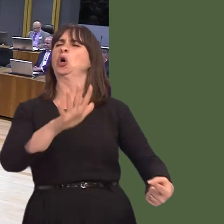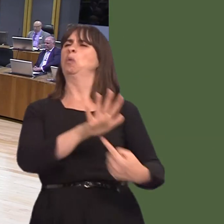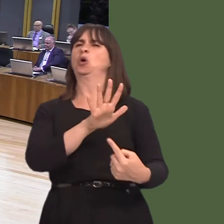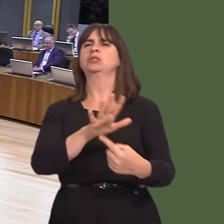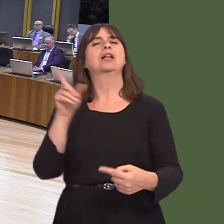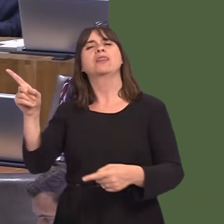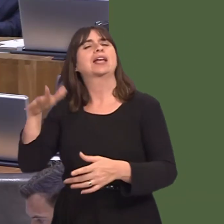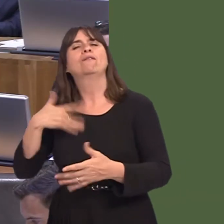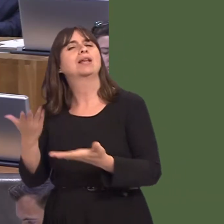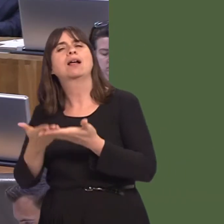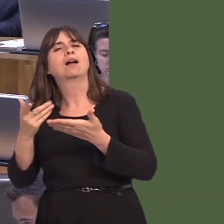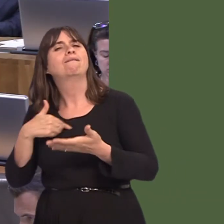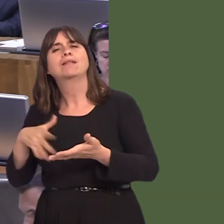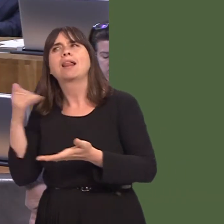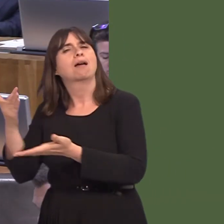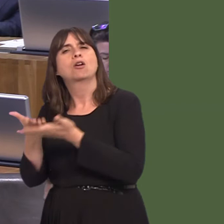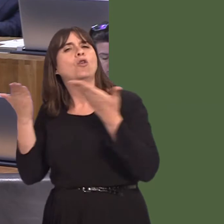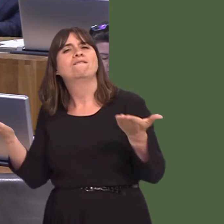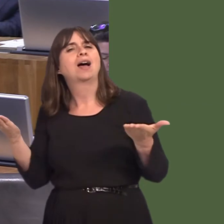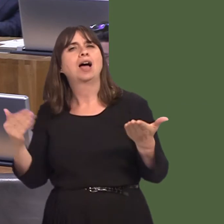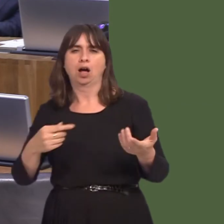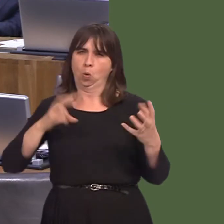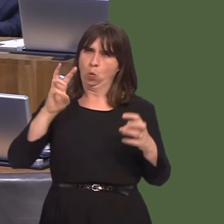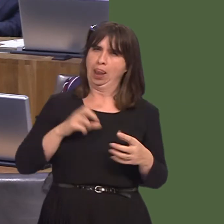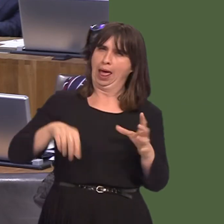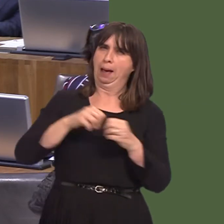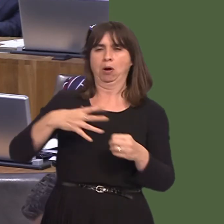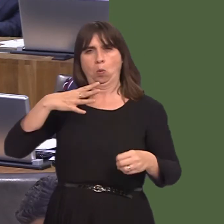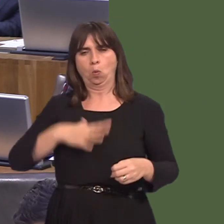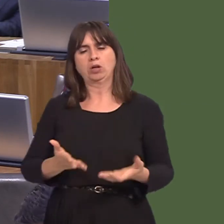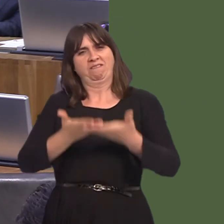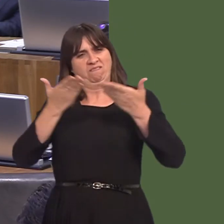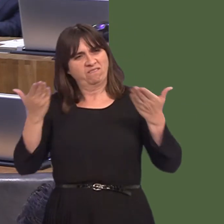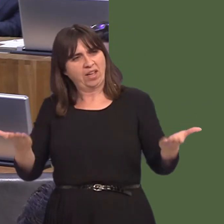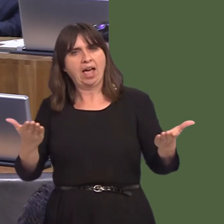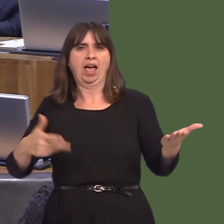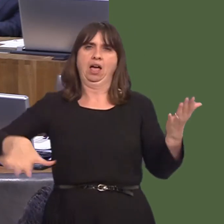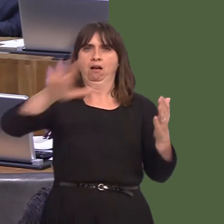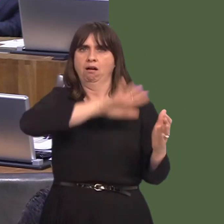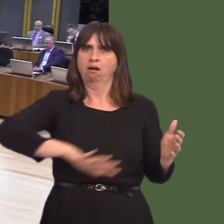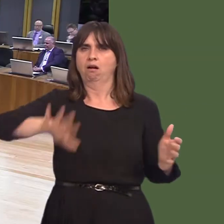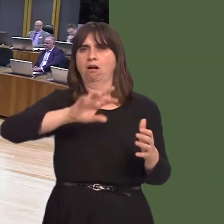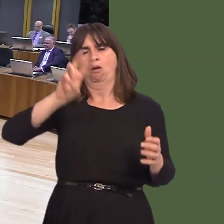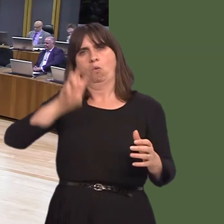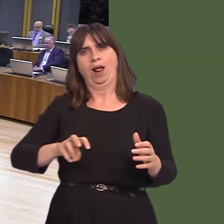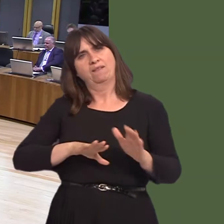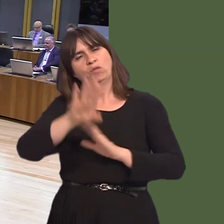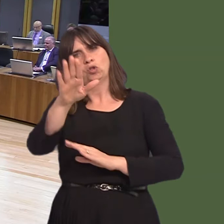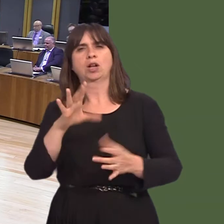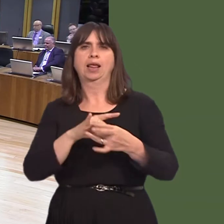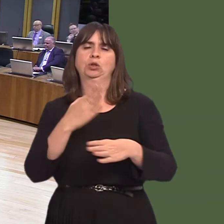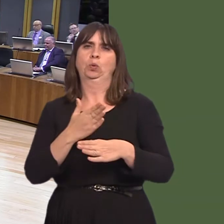fair work. We believe in all those things. We want to see fair work for our people in all parts of Wales in the future. Question now,